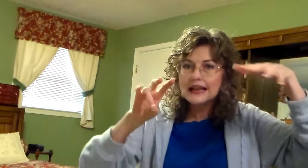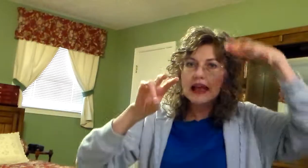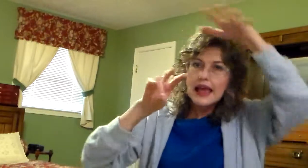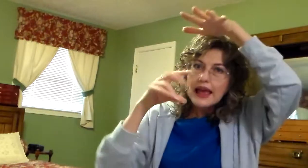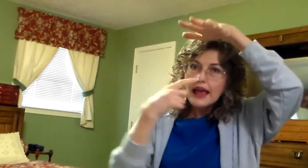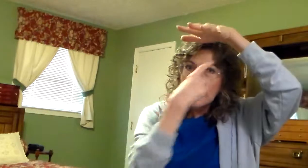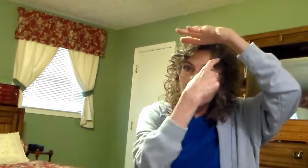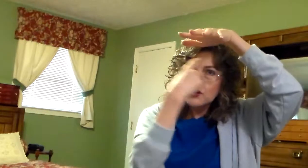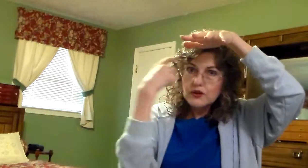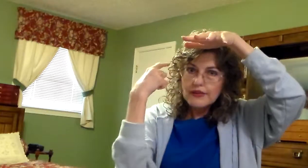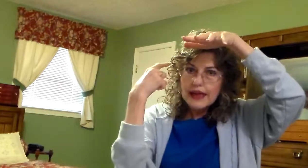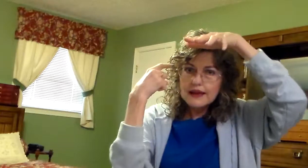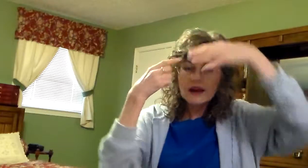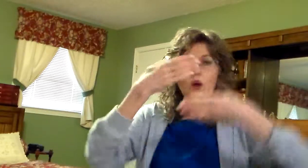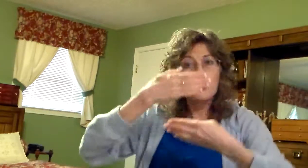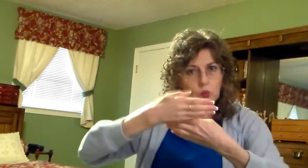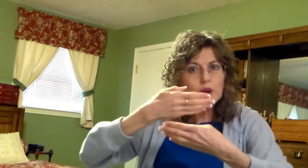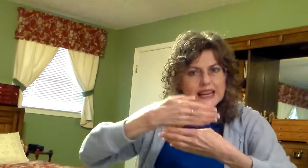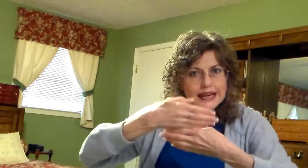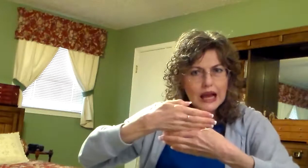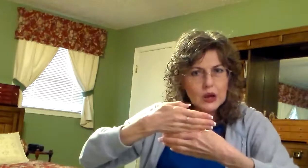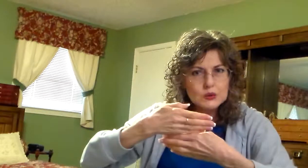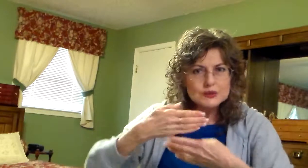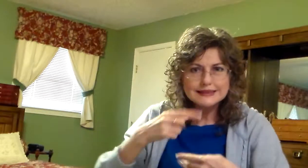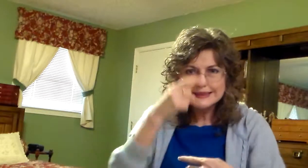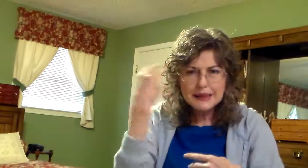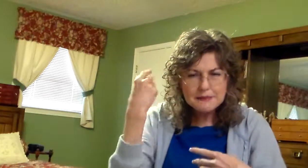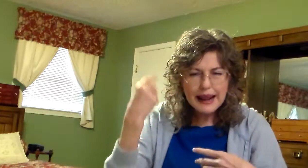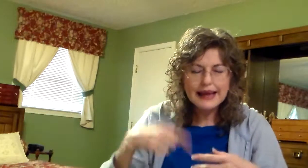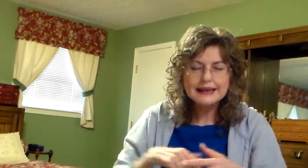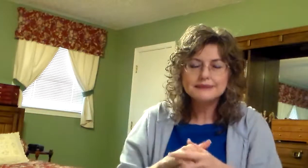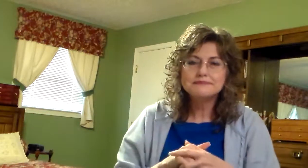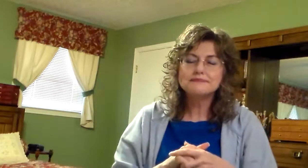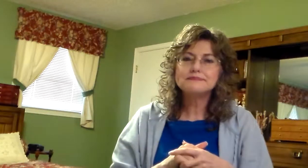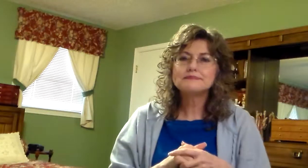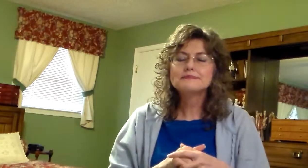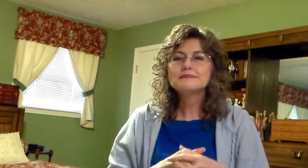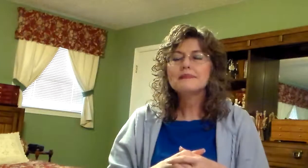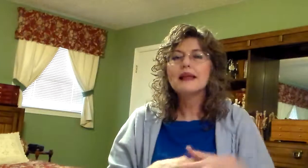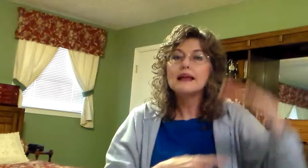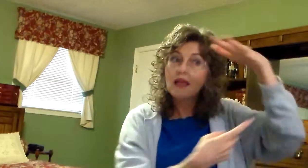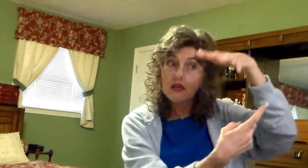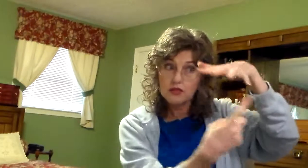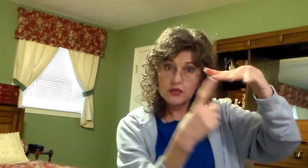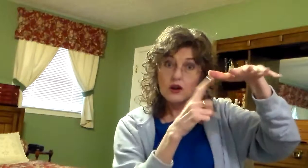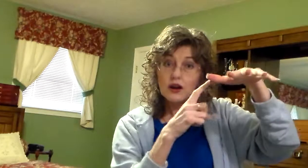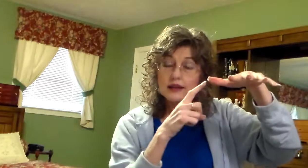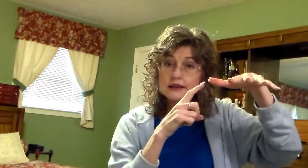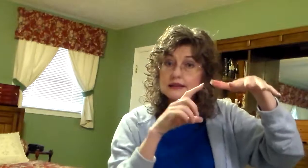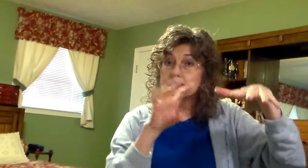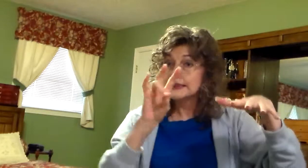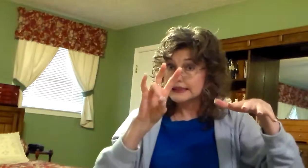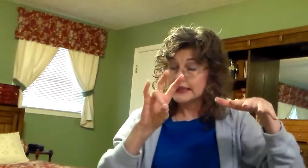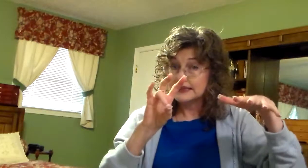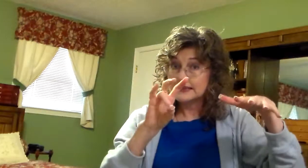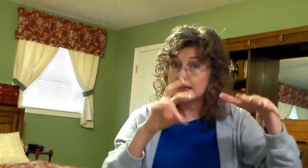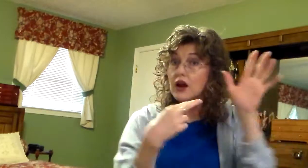and that's what these black things are. Those are windows. Now, the 7 spikes or rays stand for the 7 seas or the